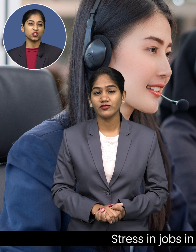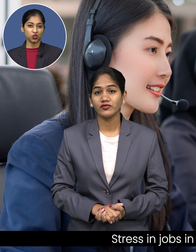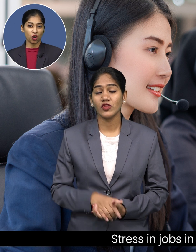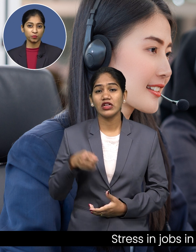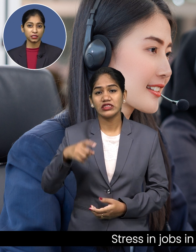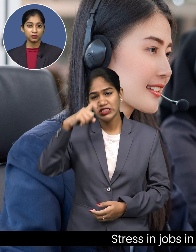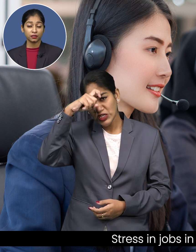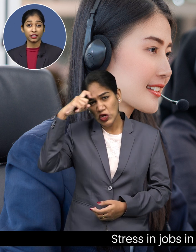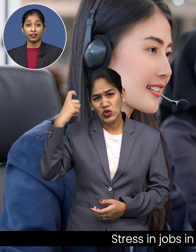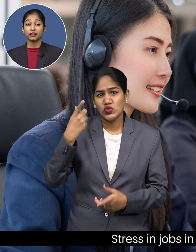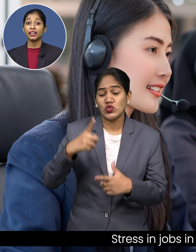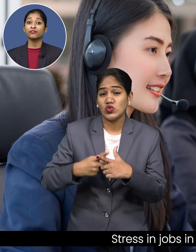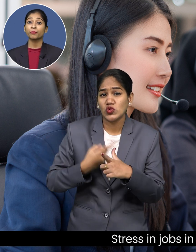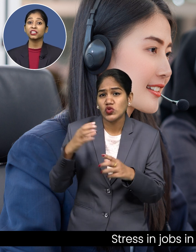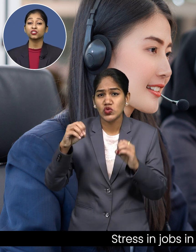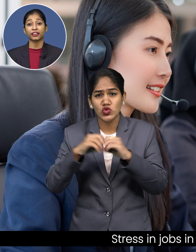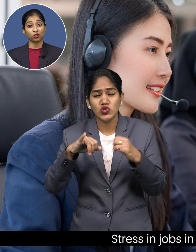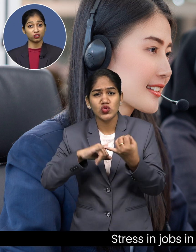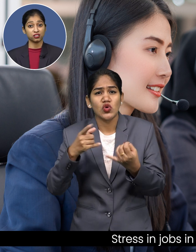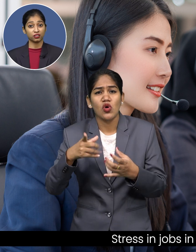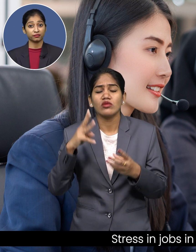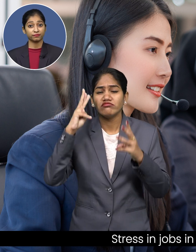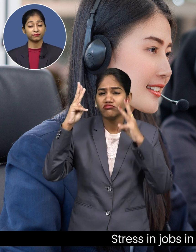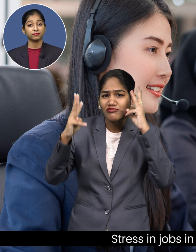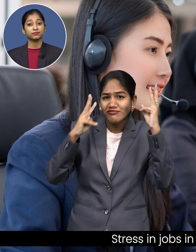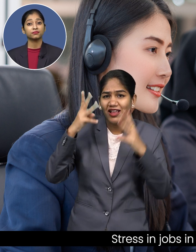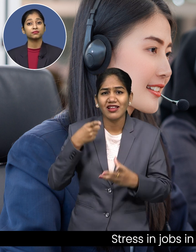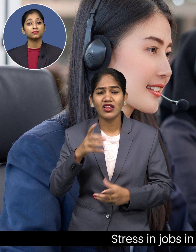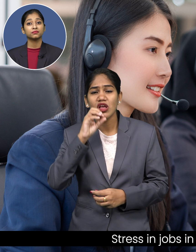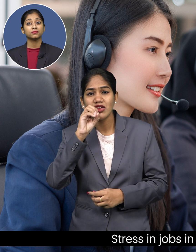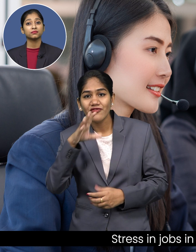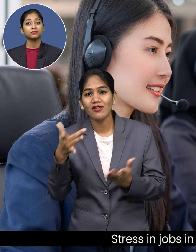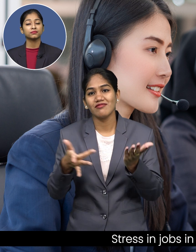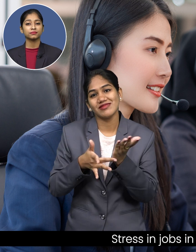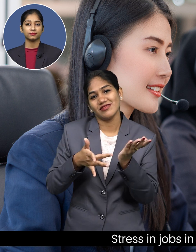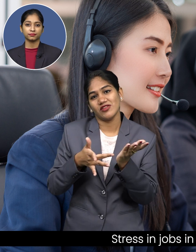Stress in jobs in information technology.